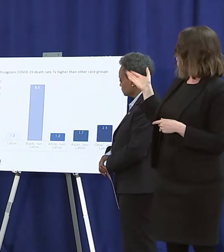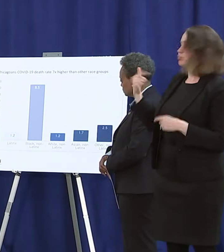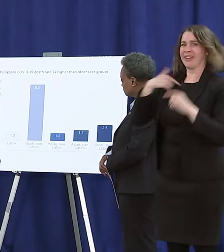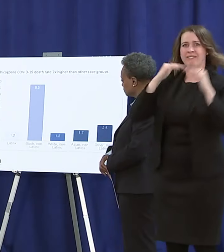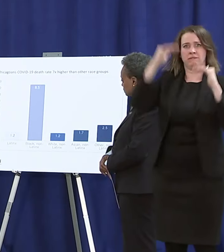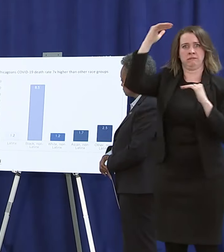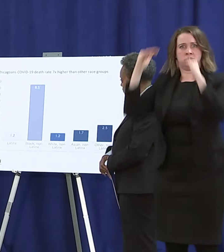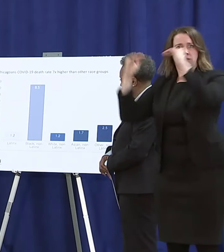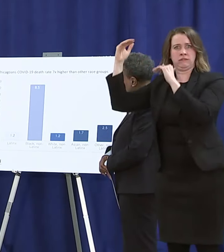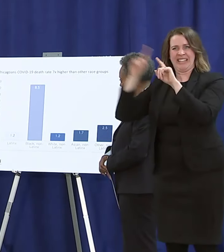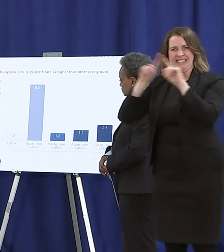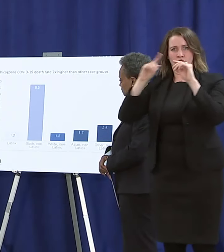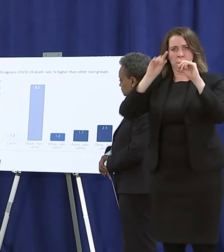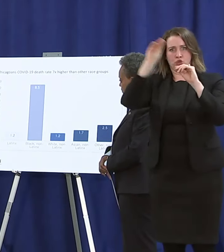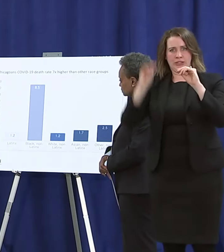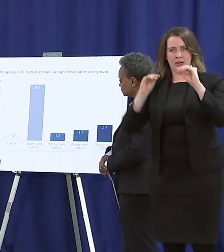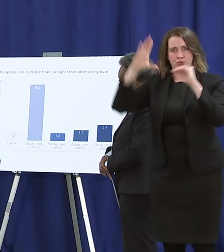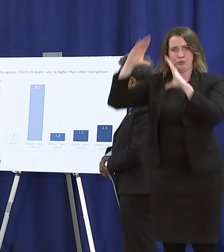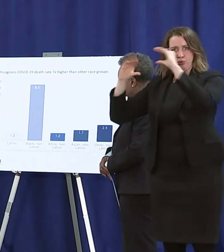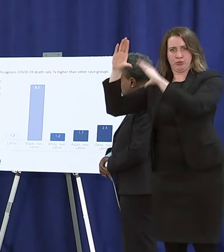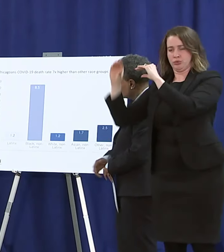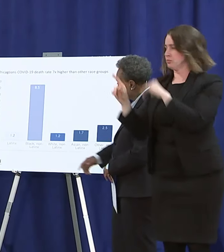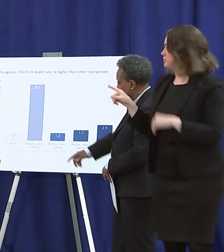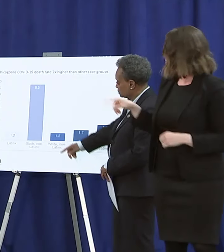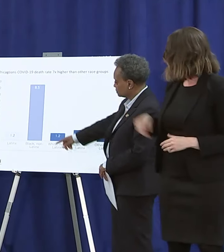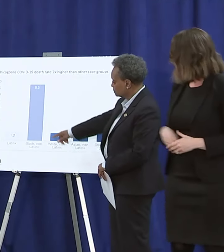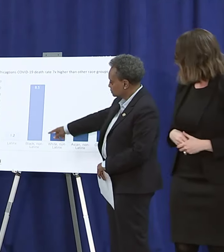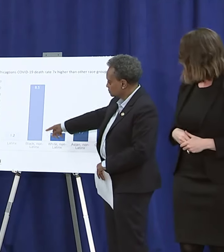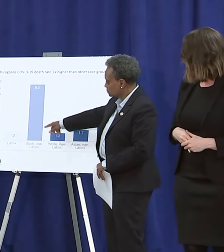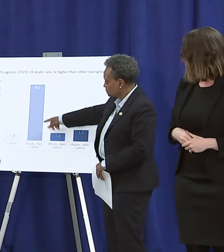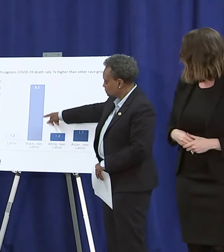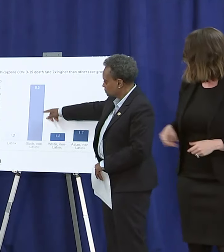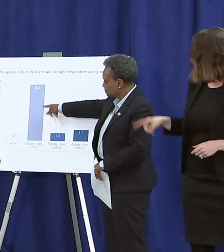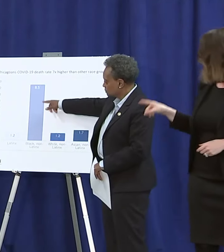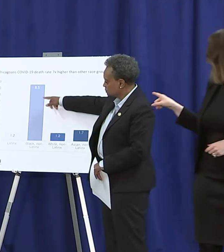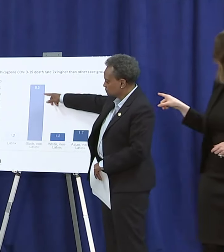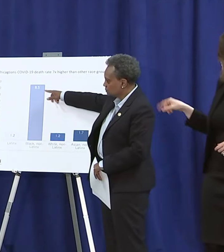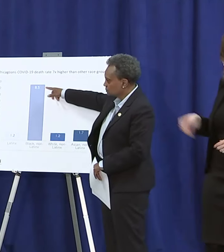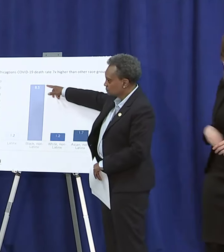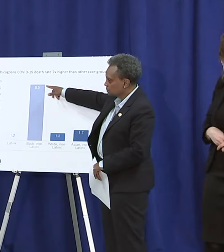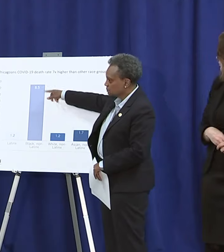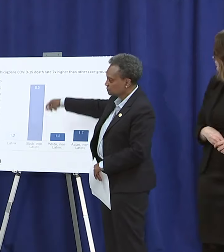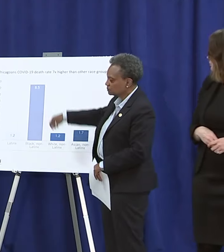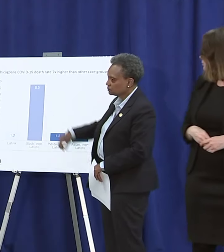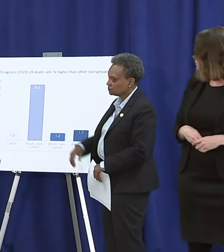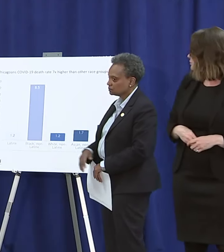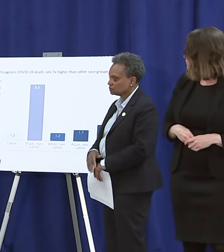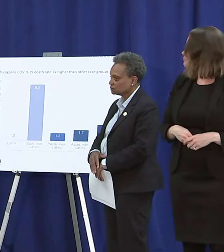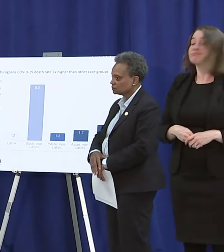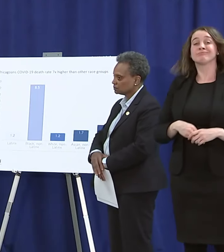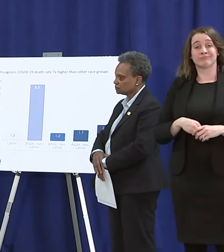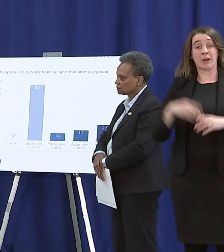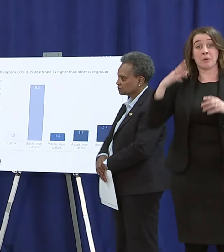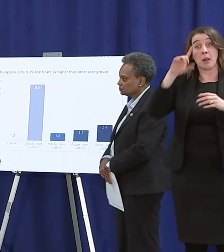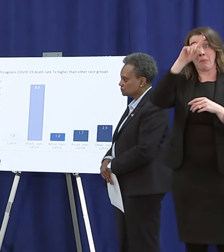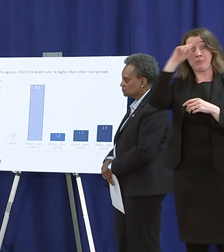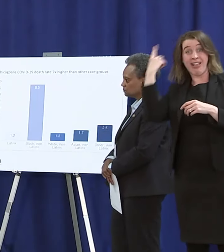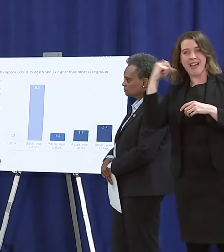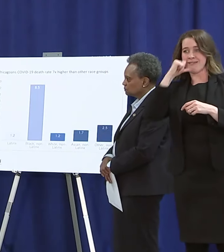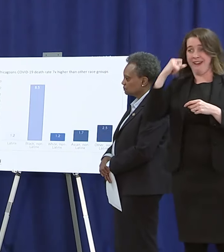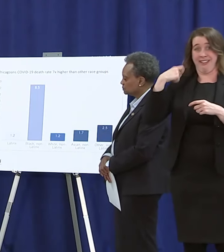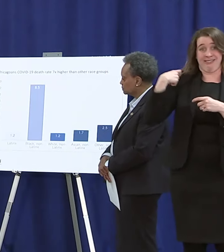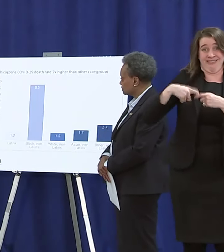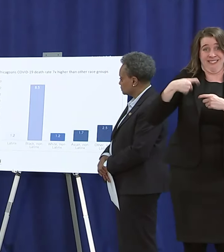we see that the death rate right now in the cases that have been reported for non-Latinx blacks in Chicago